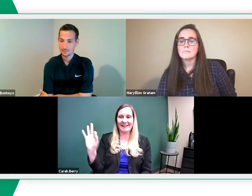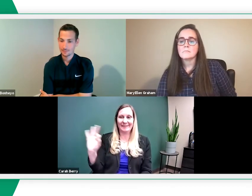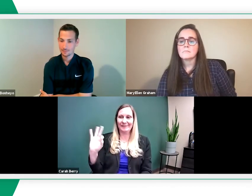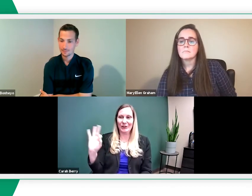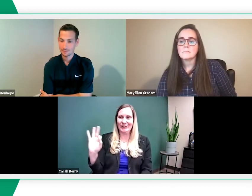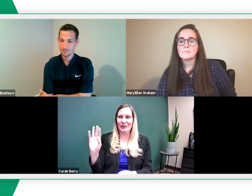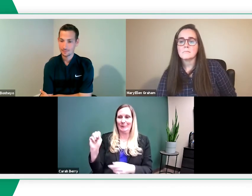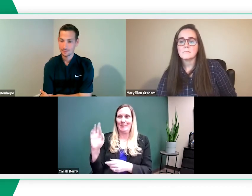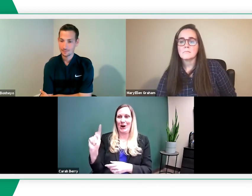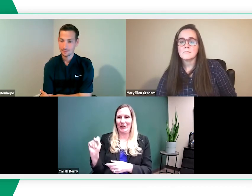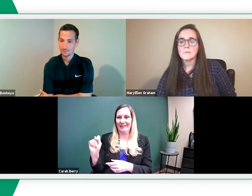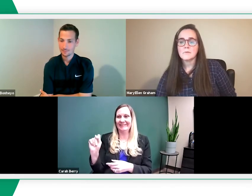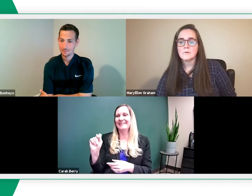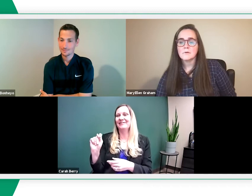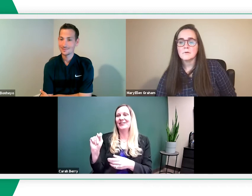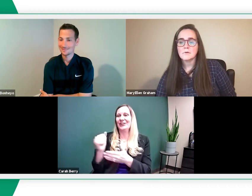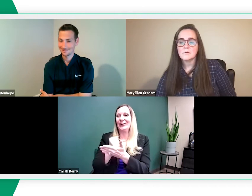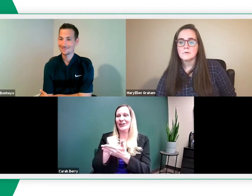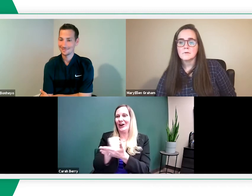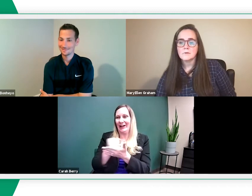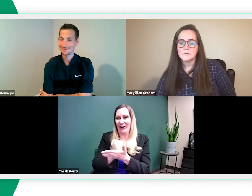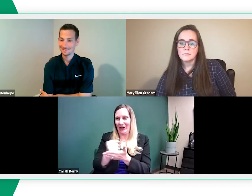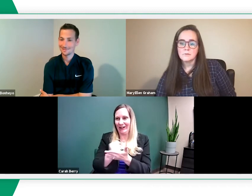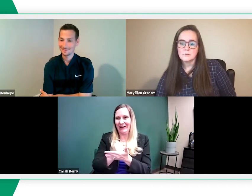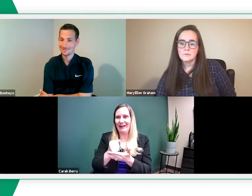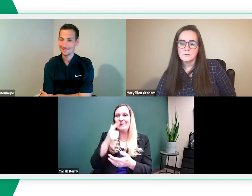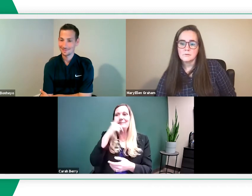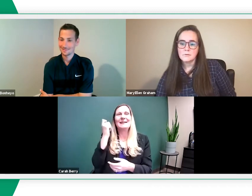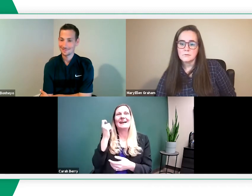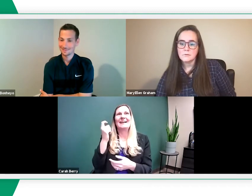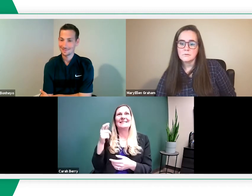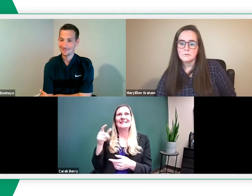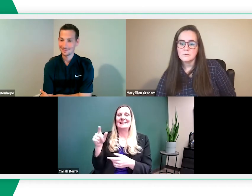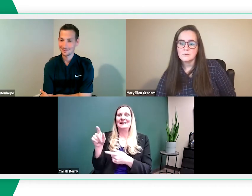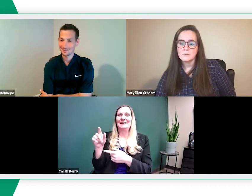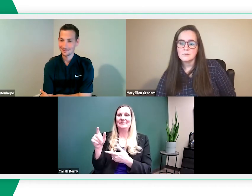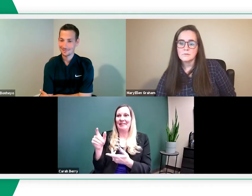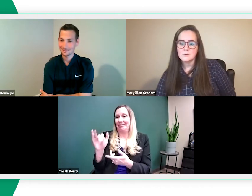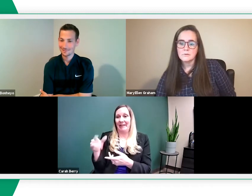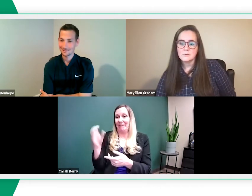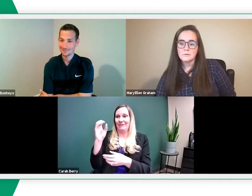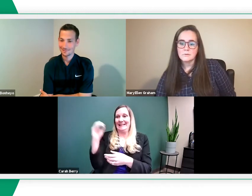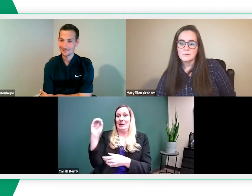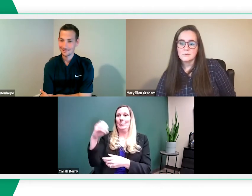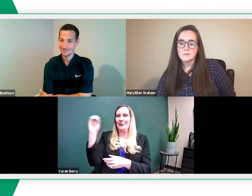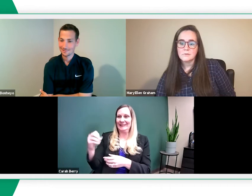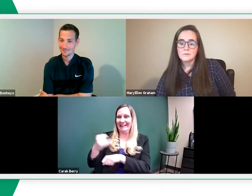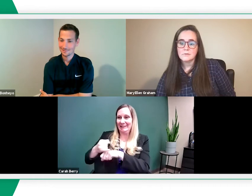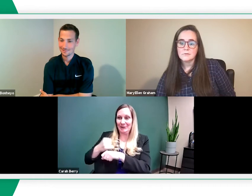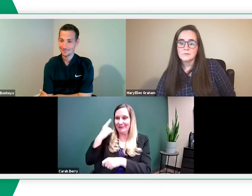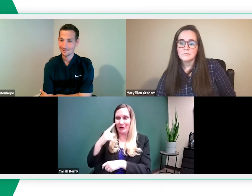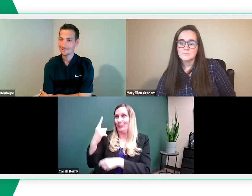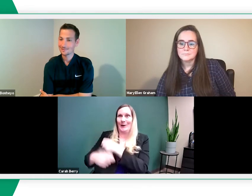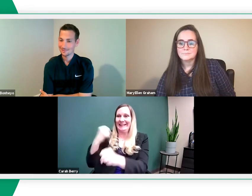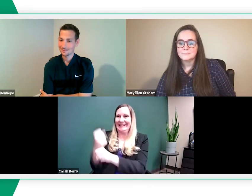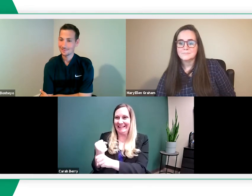uh, I went from to a Furniture Mart, using my getting a credit card from Furniture Mart, because at the same